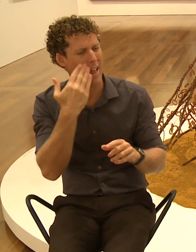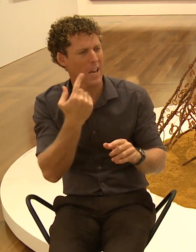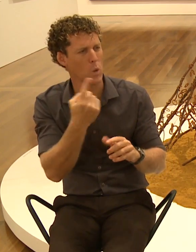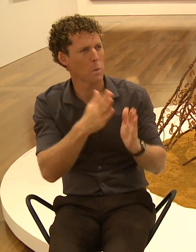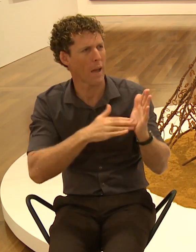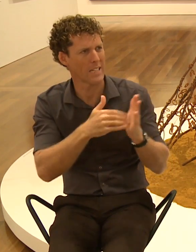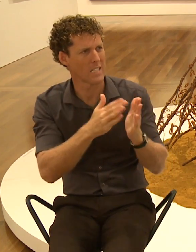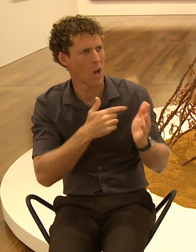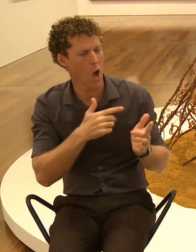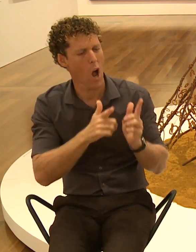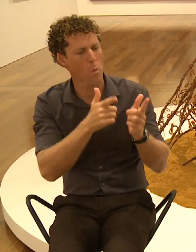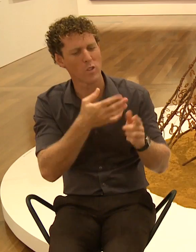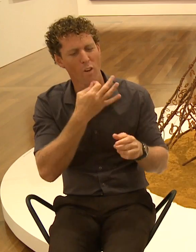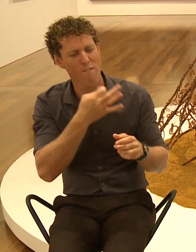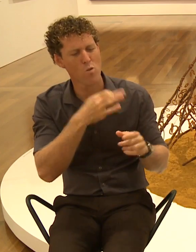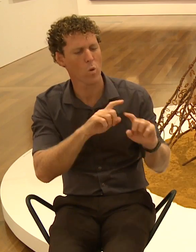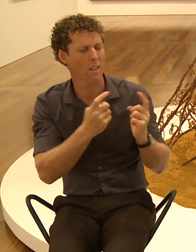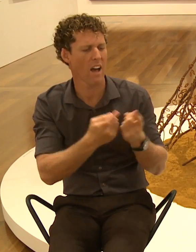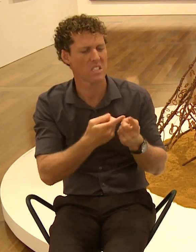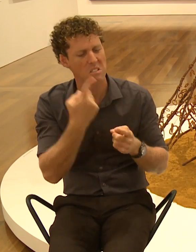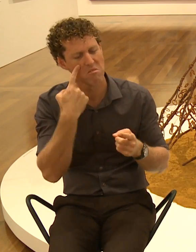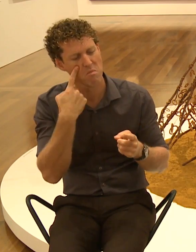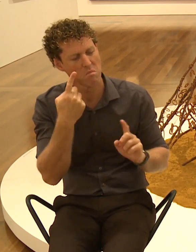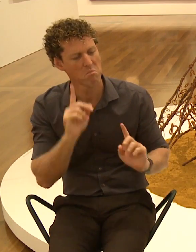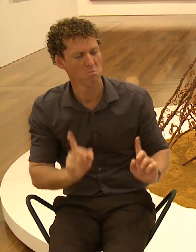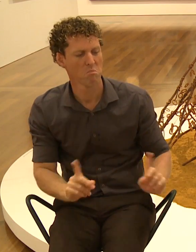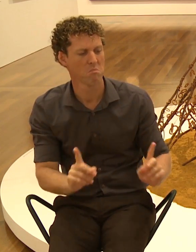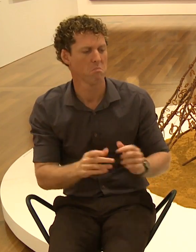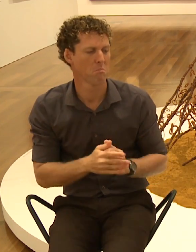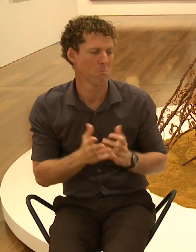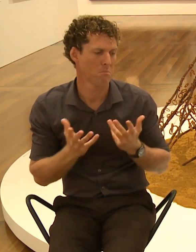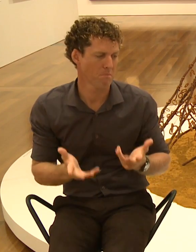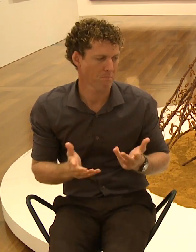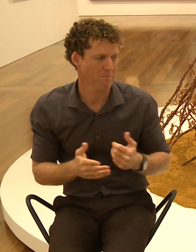and went to a few classes, but I